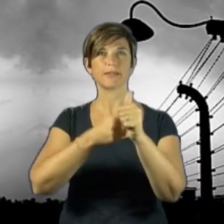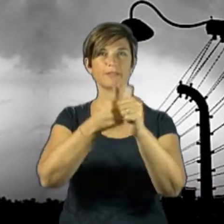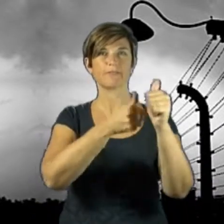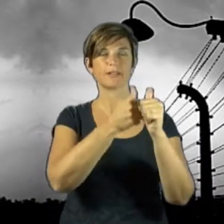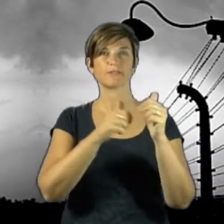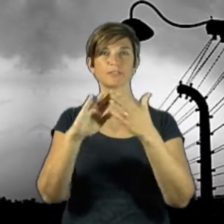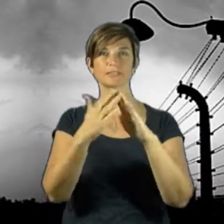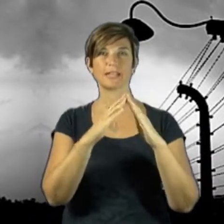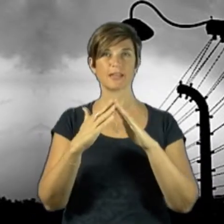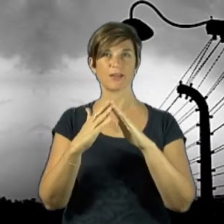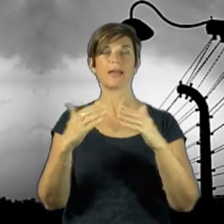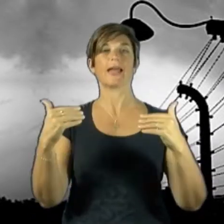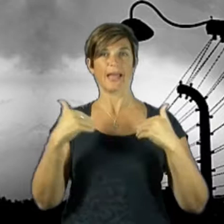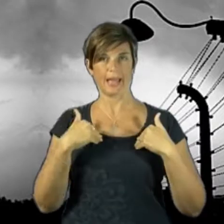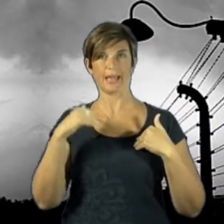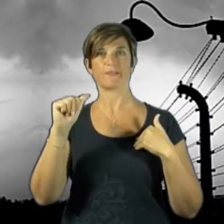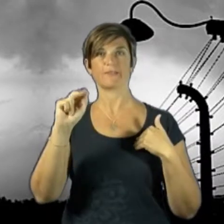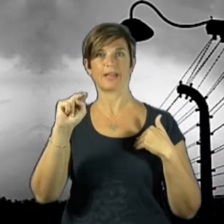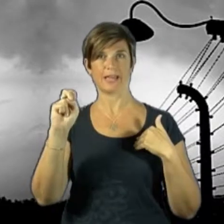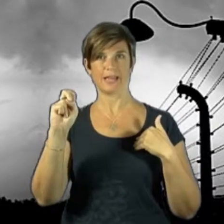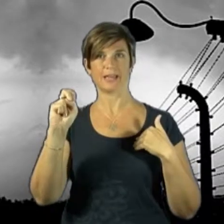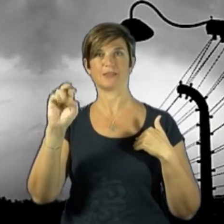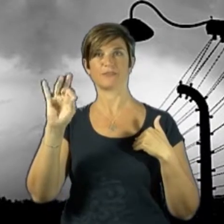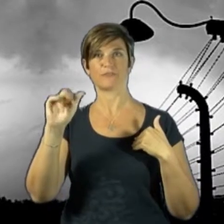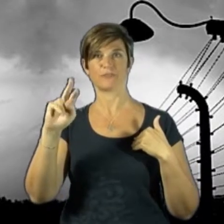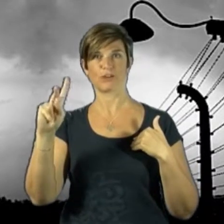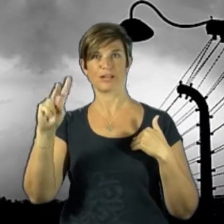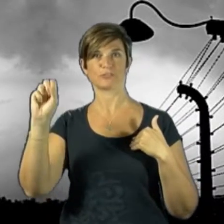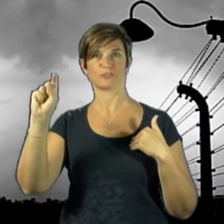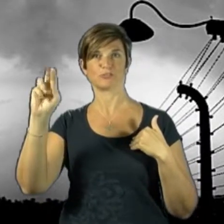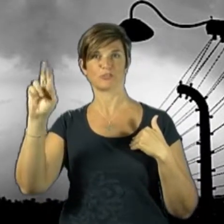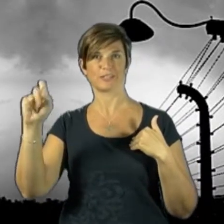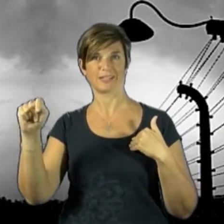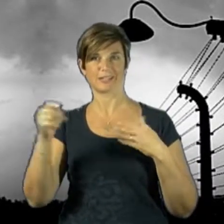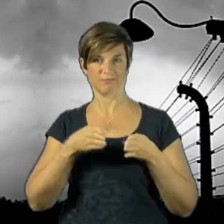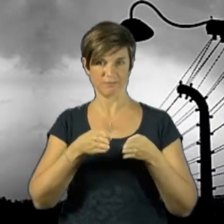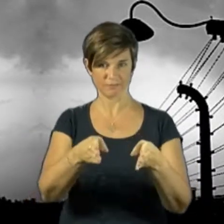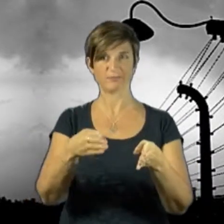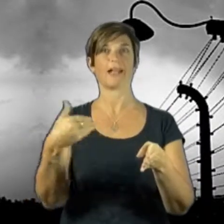I believe that there's an Anne Frank street in practically every town.